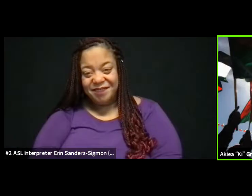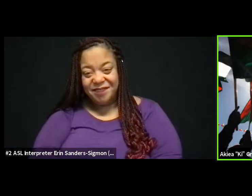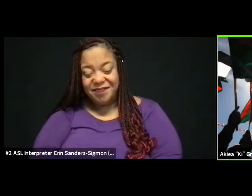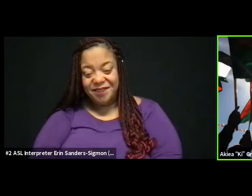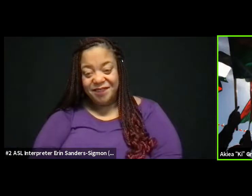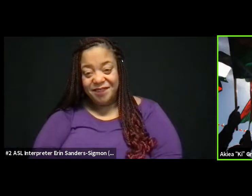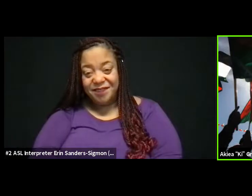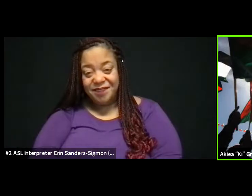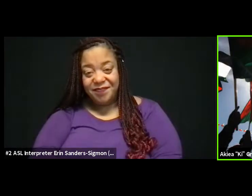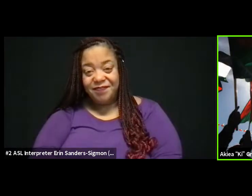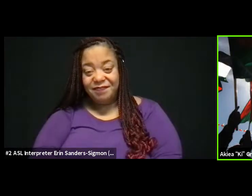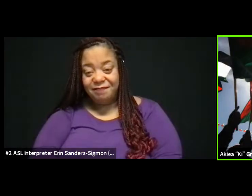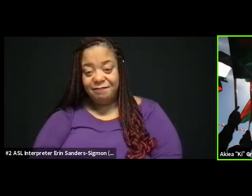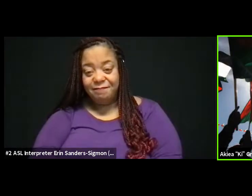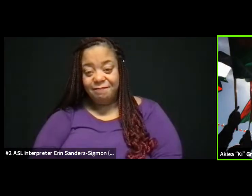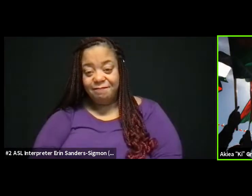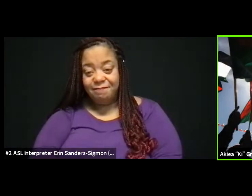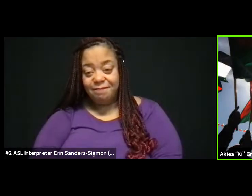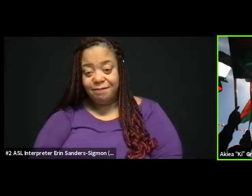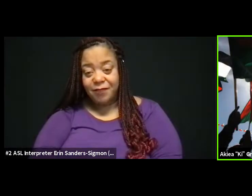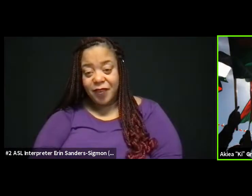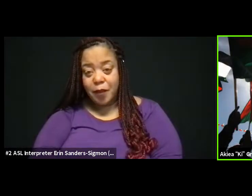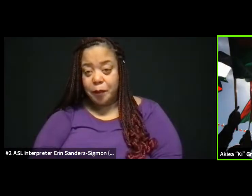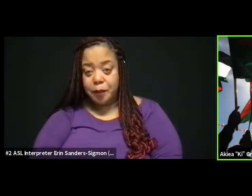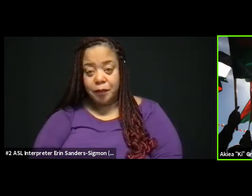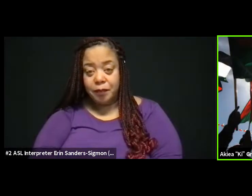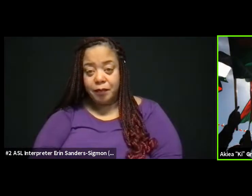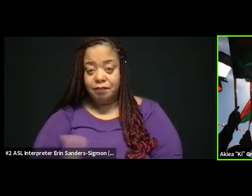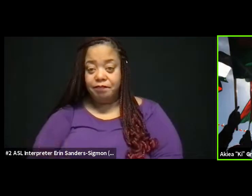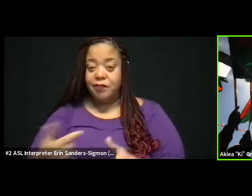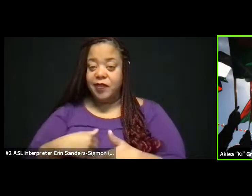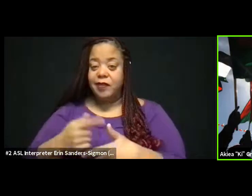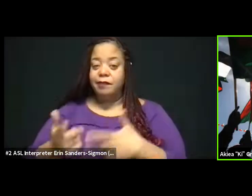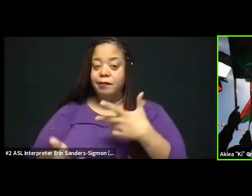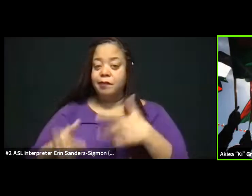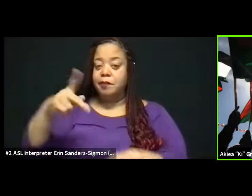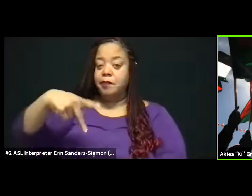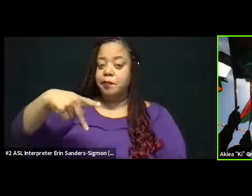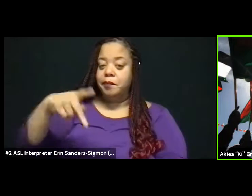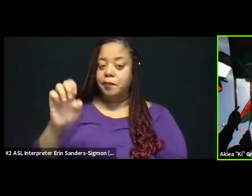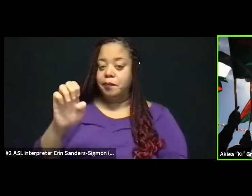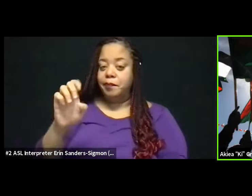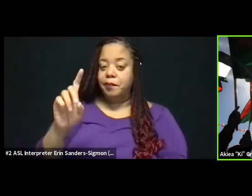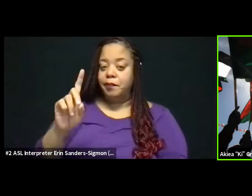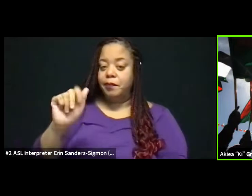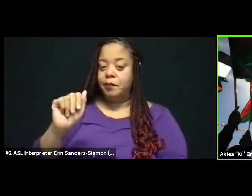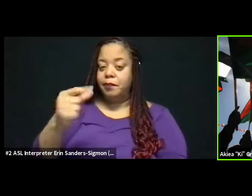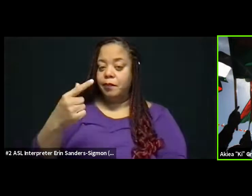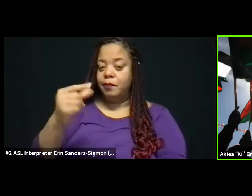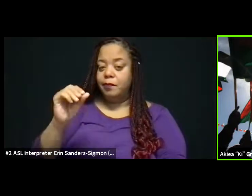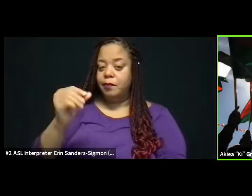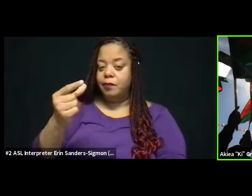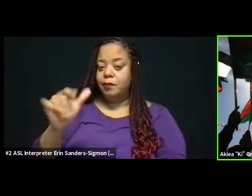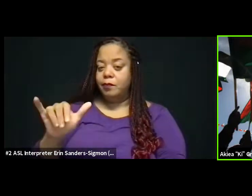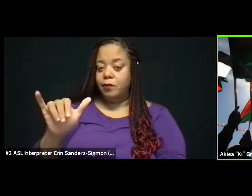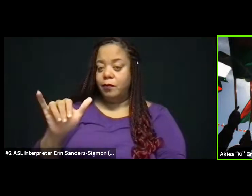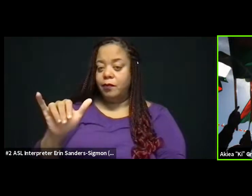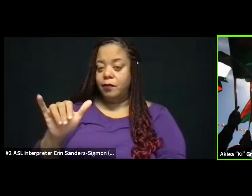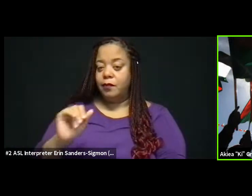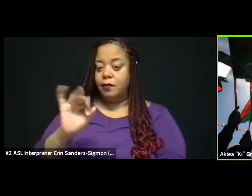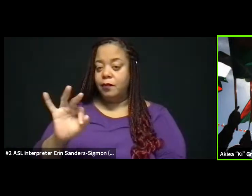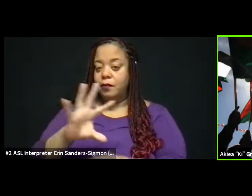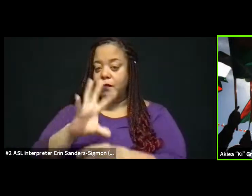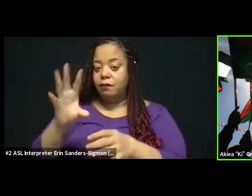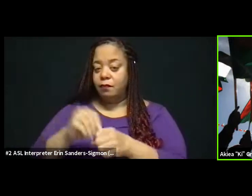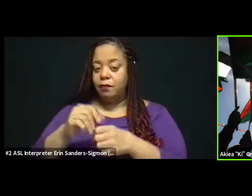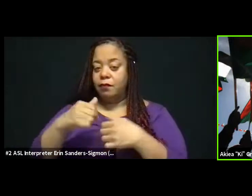I've created my own pedagogy that consists of four different components. And the way in